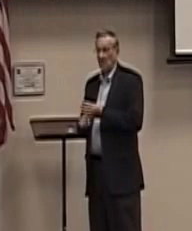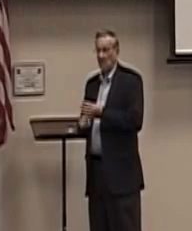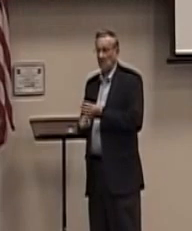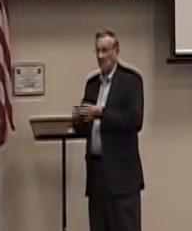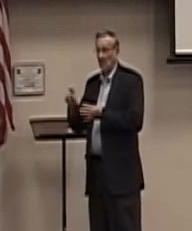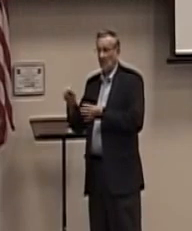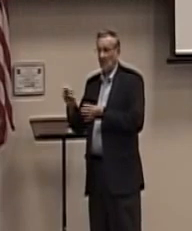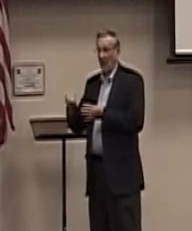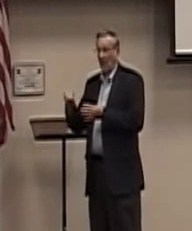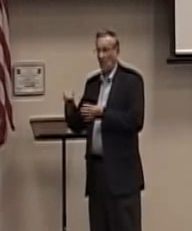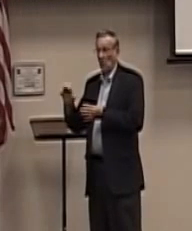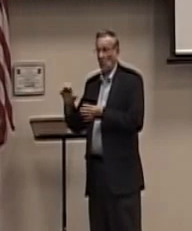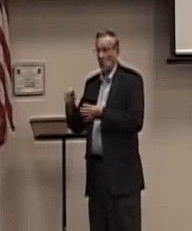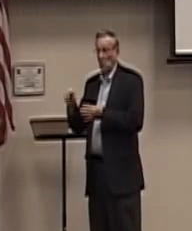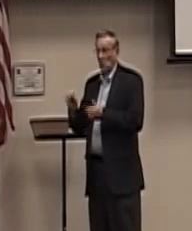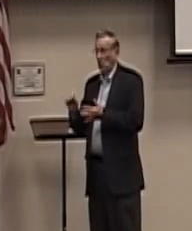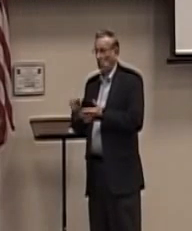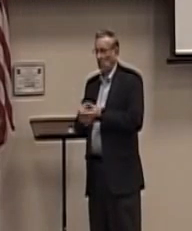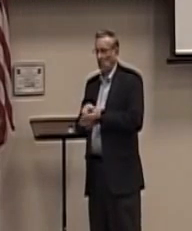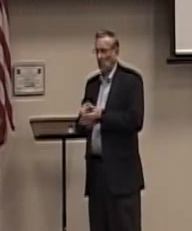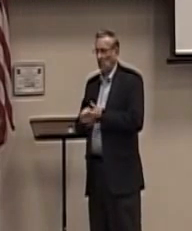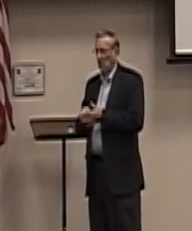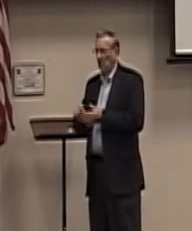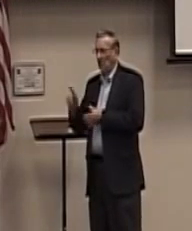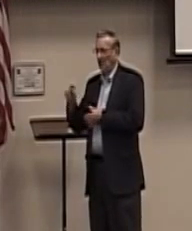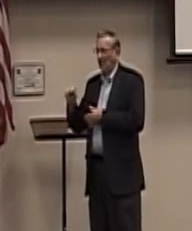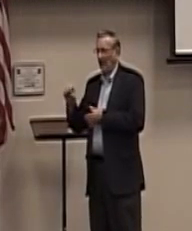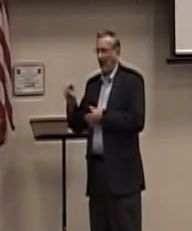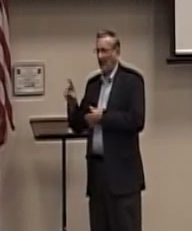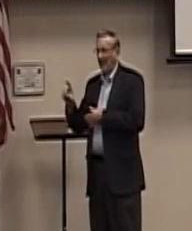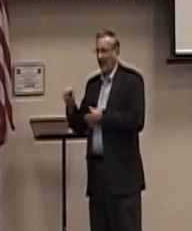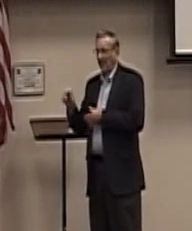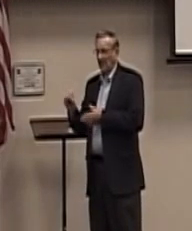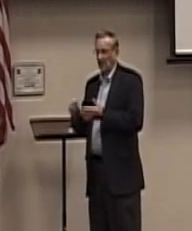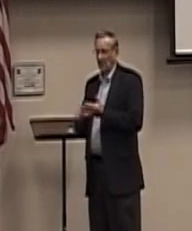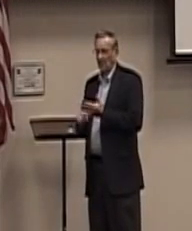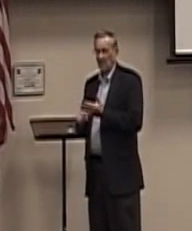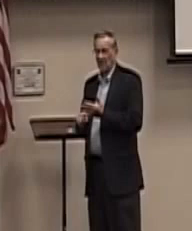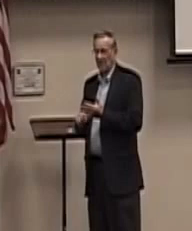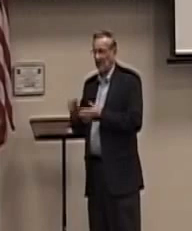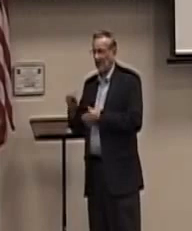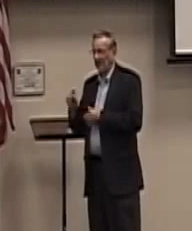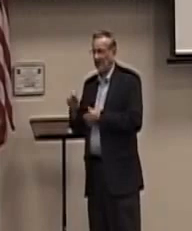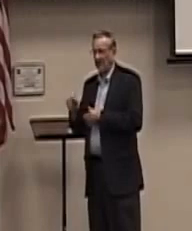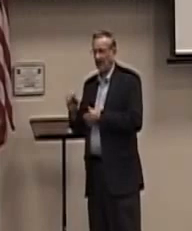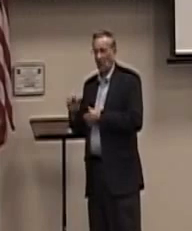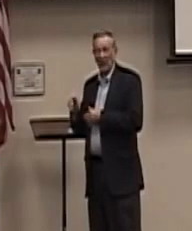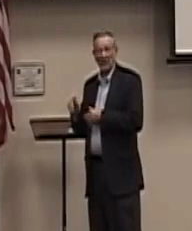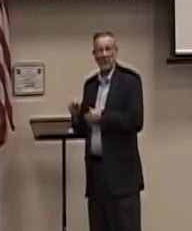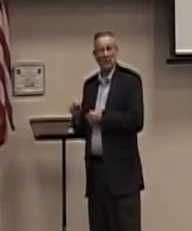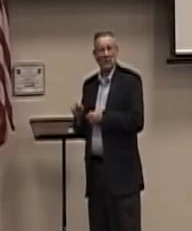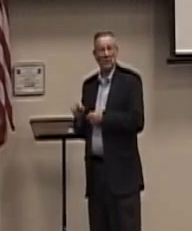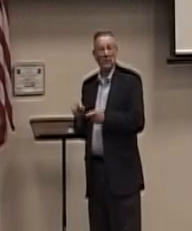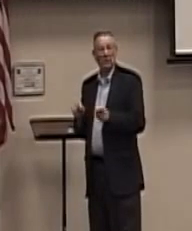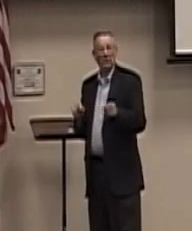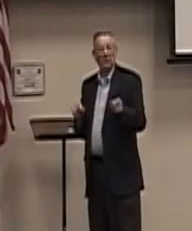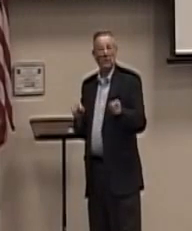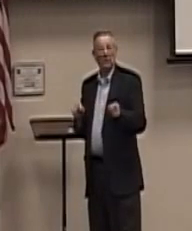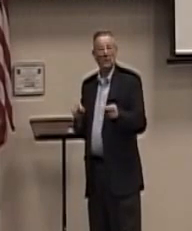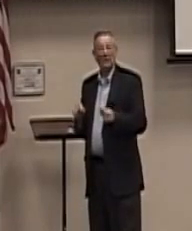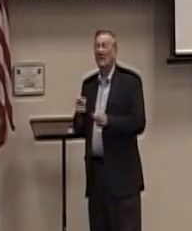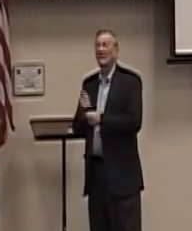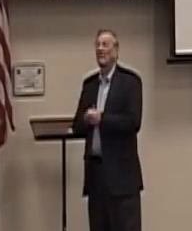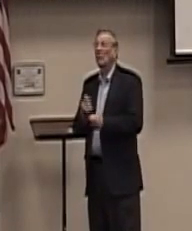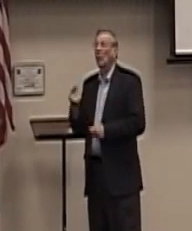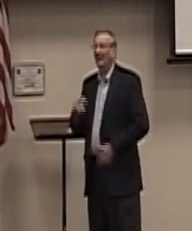Tom Kunis, Steve Crockett, Todd Davis. Am I missing anybody there, guys? That's